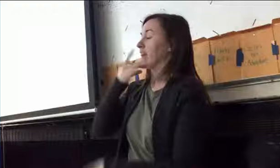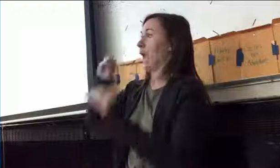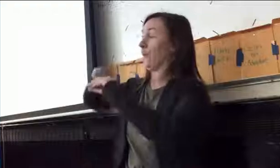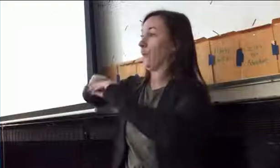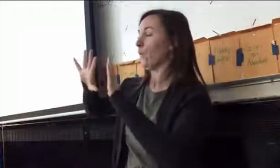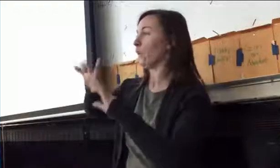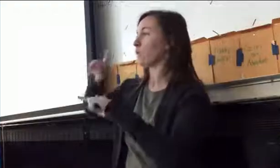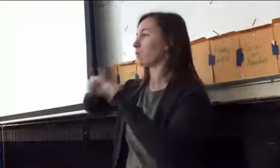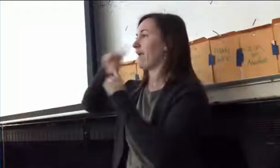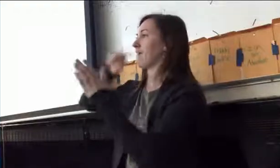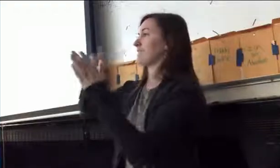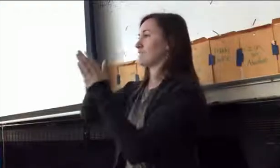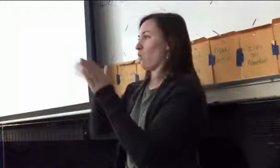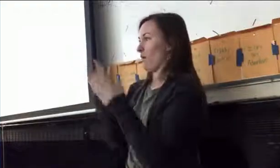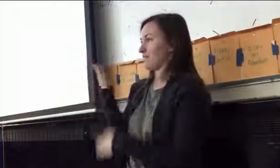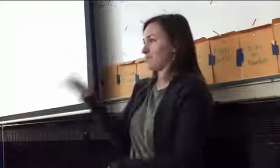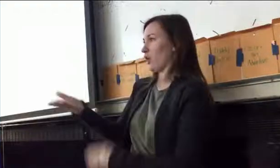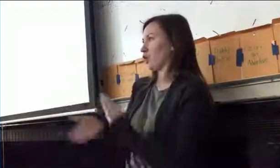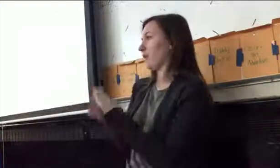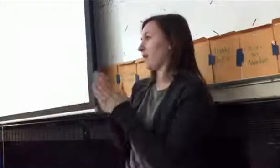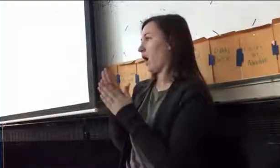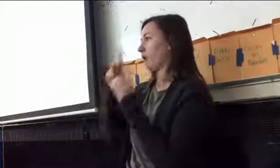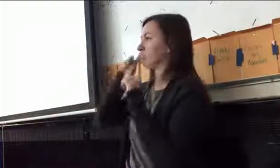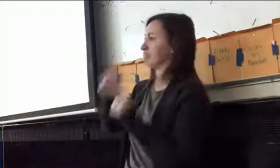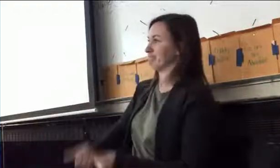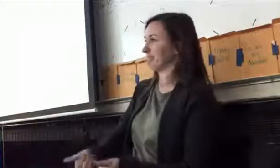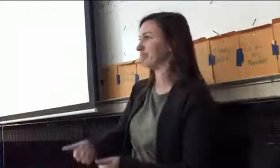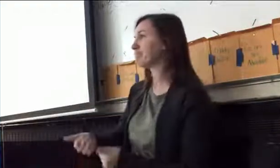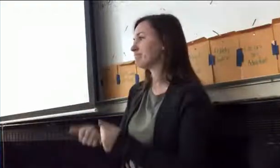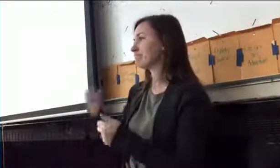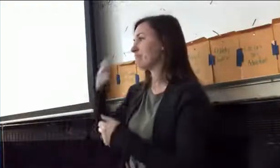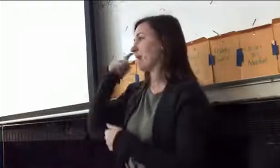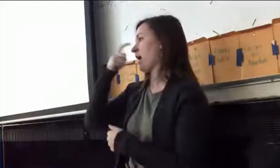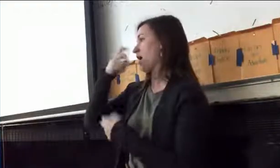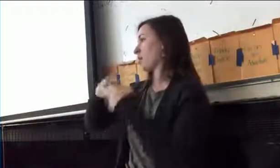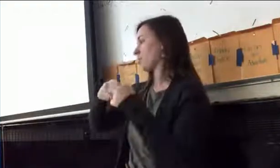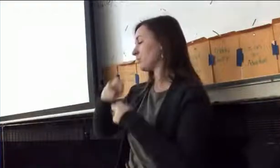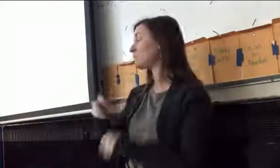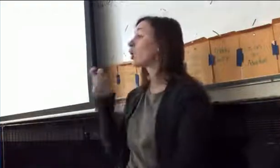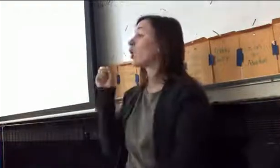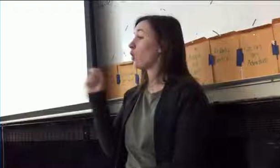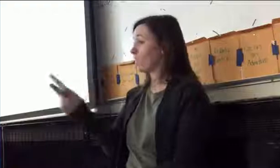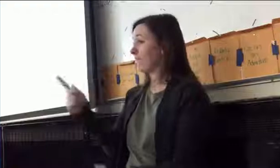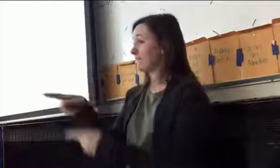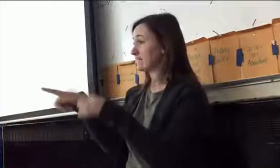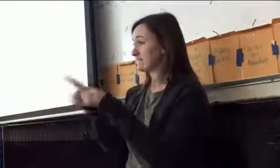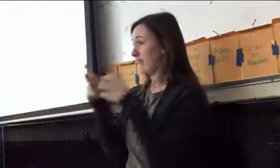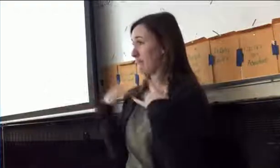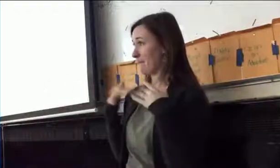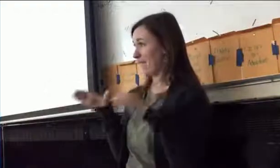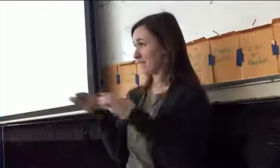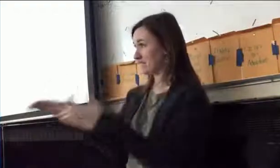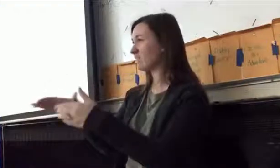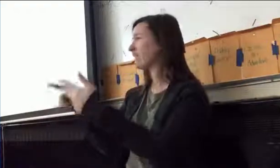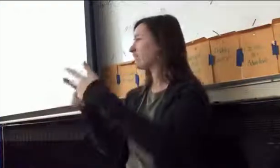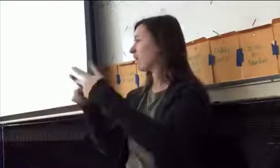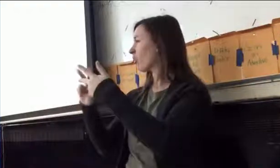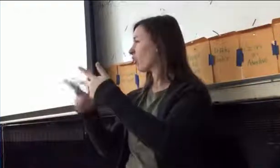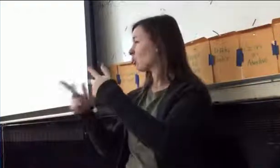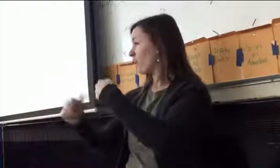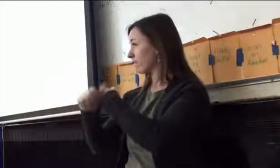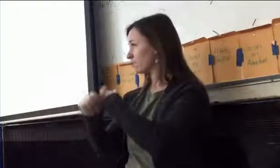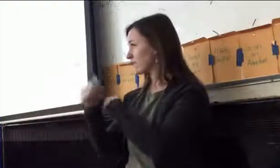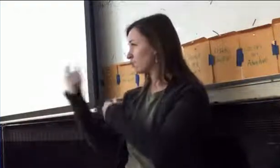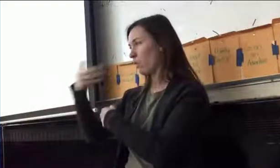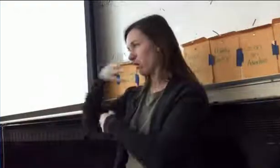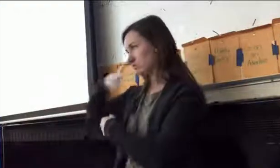you're in darkness all the time. Okay, we're going to do the same activity. Don't do the last one, which is the one of the dangers, because I